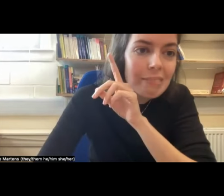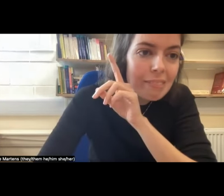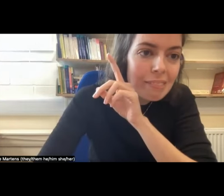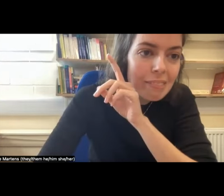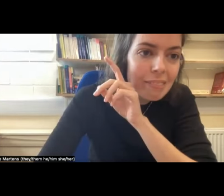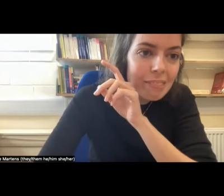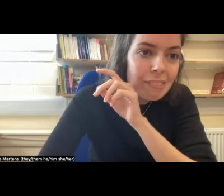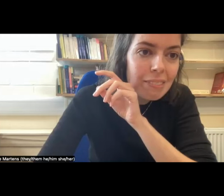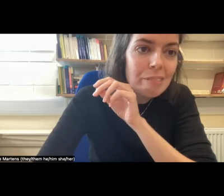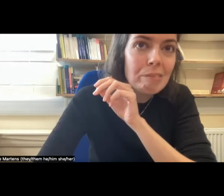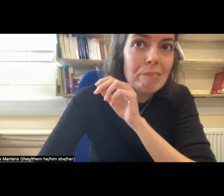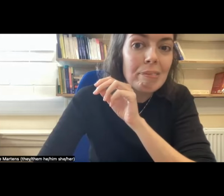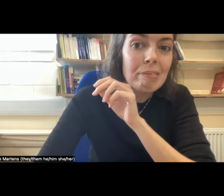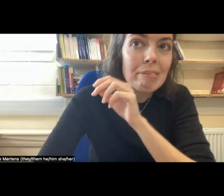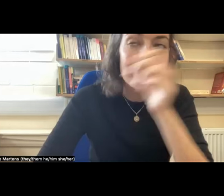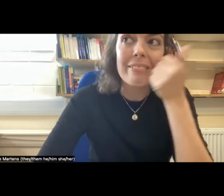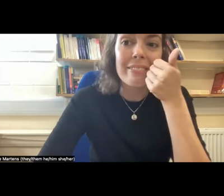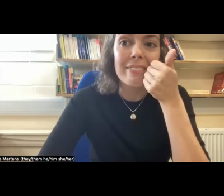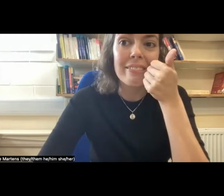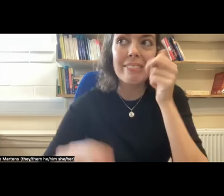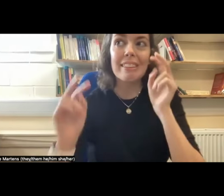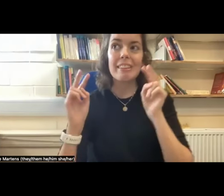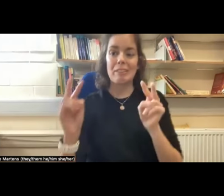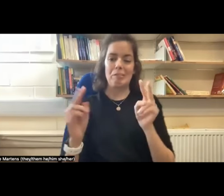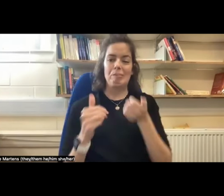I hope everyone can see that.